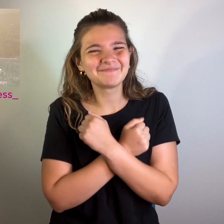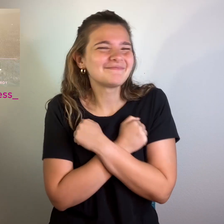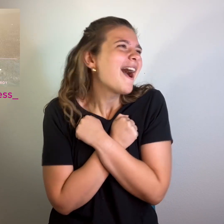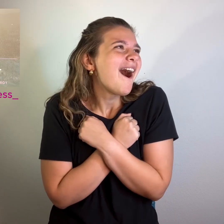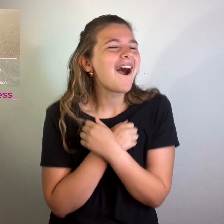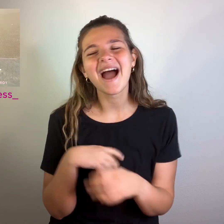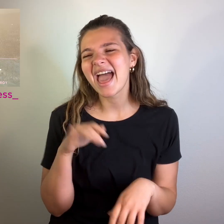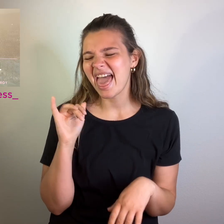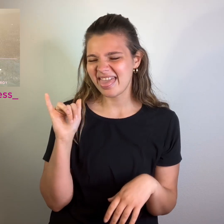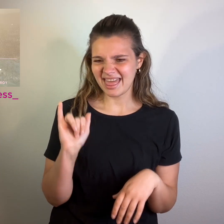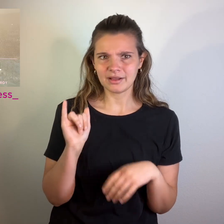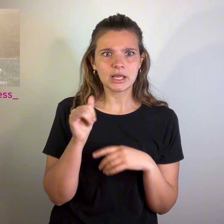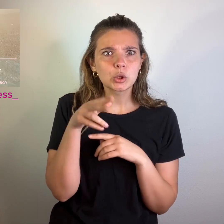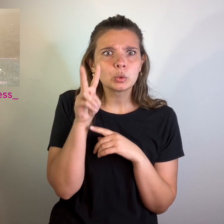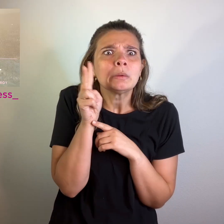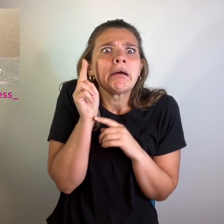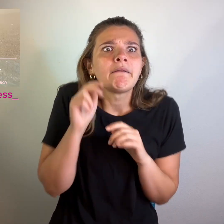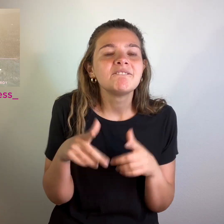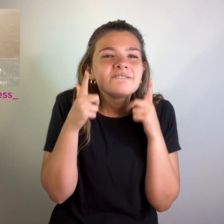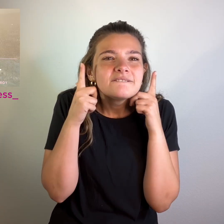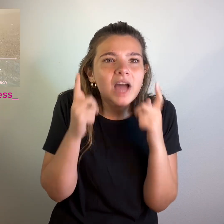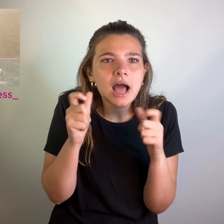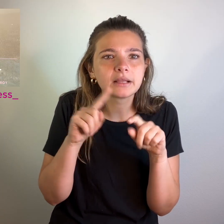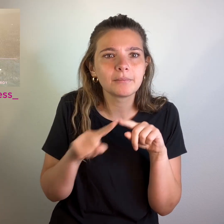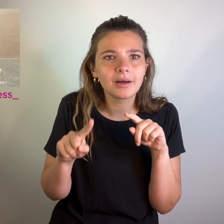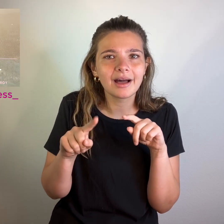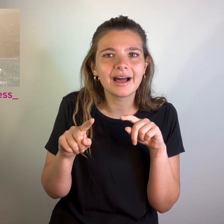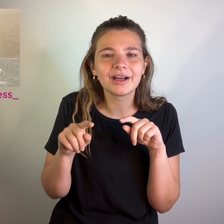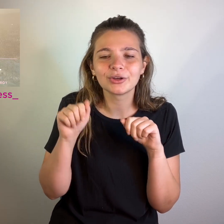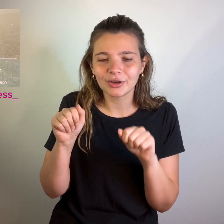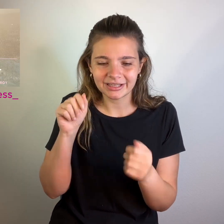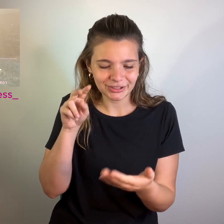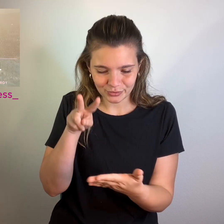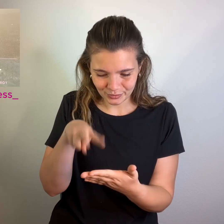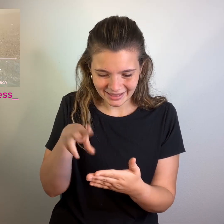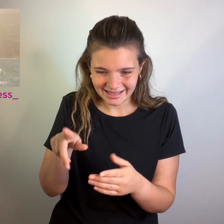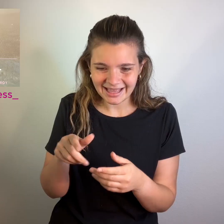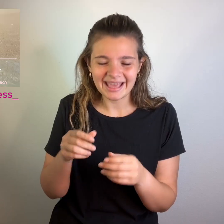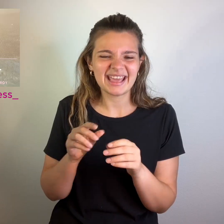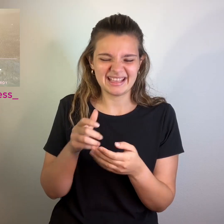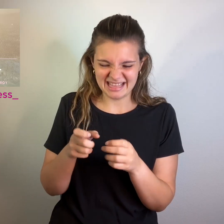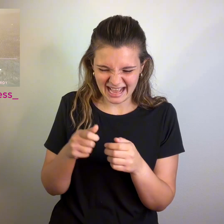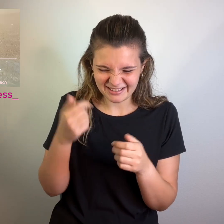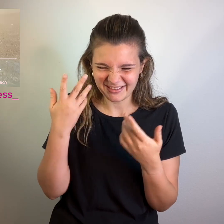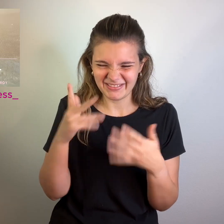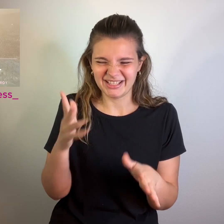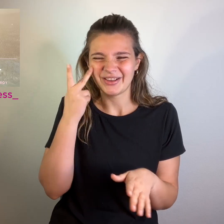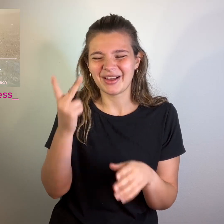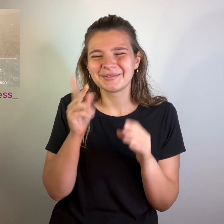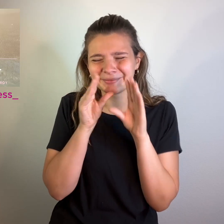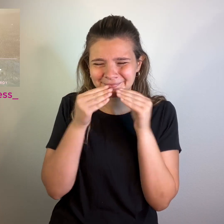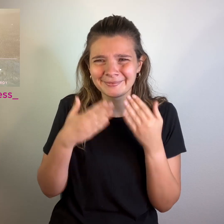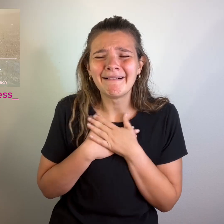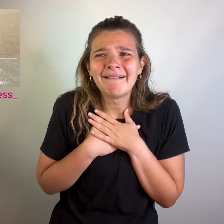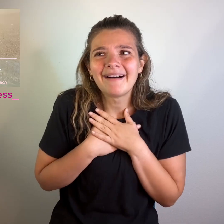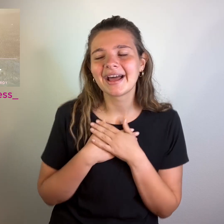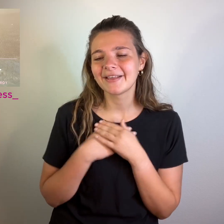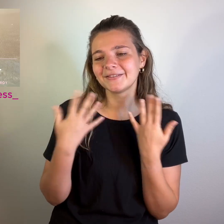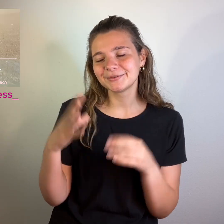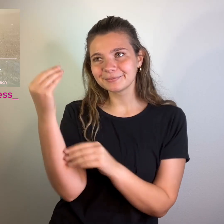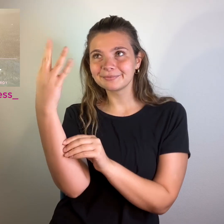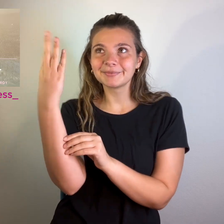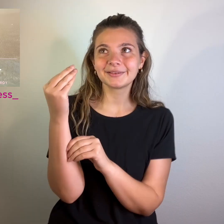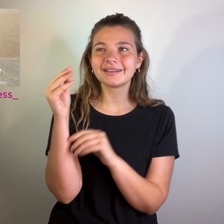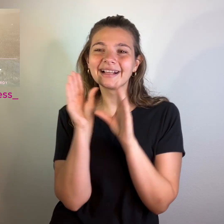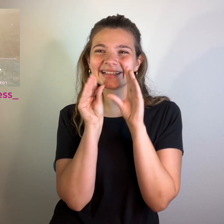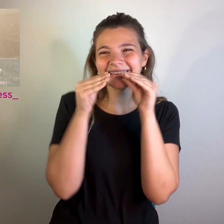took me 2 seconds, but I got to hear the smile over his text. I sent him a little selfie with me and a little half heart